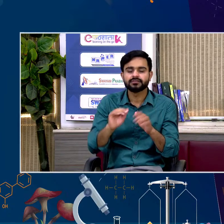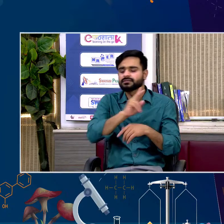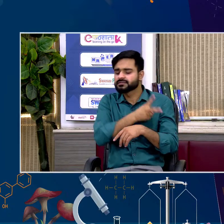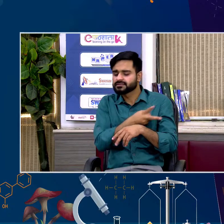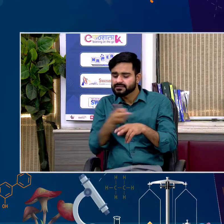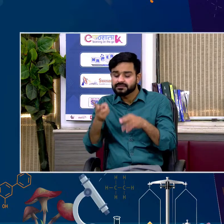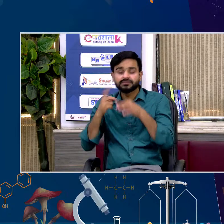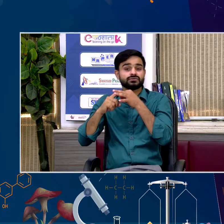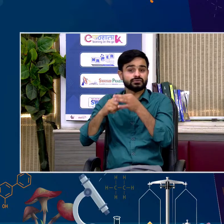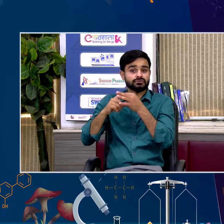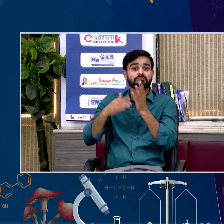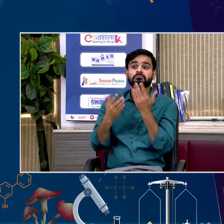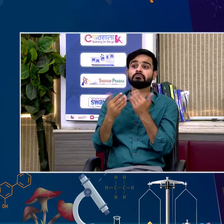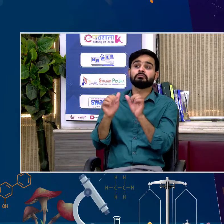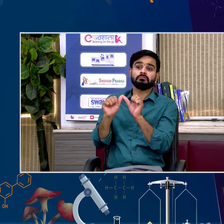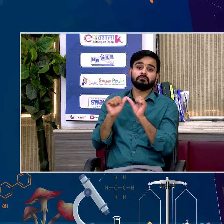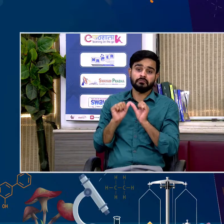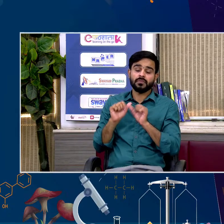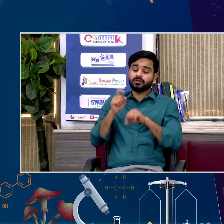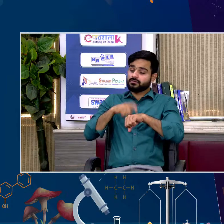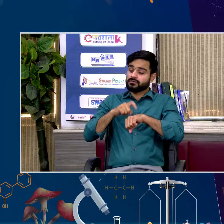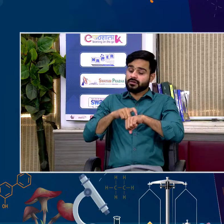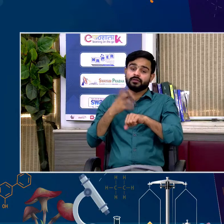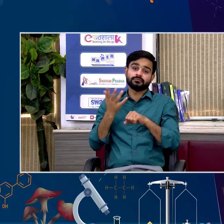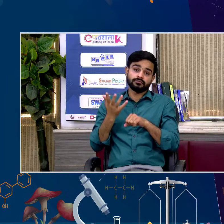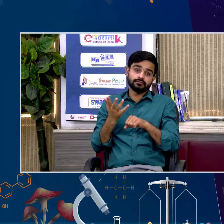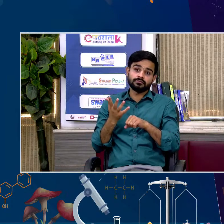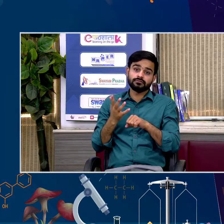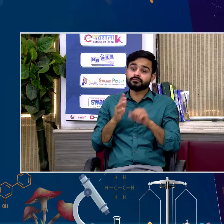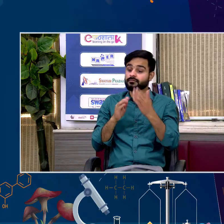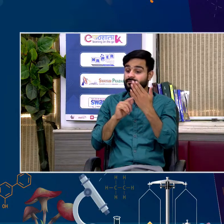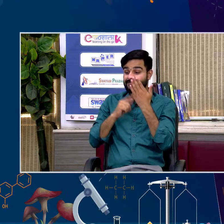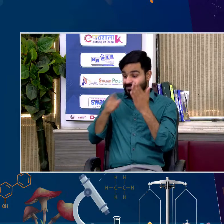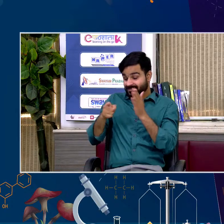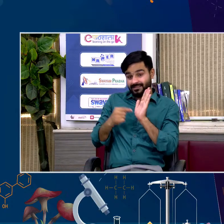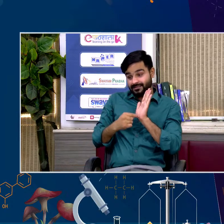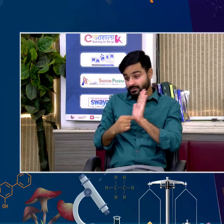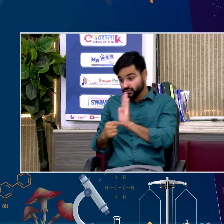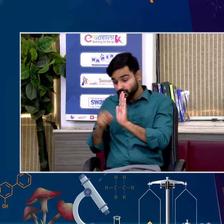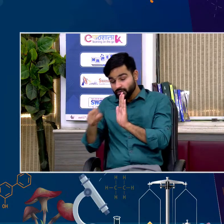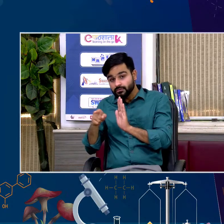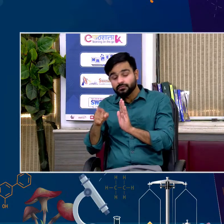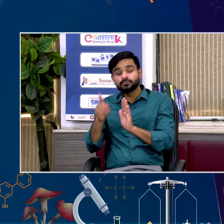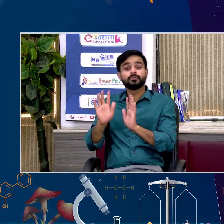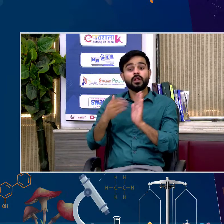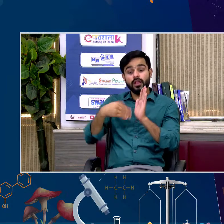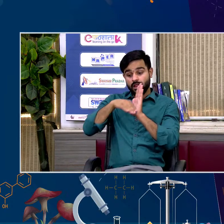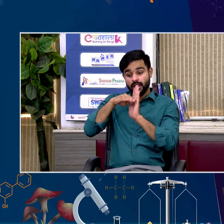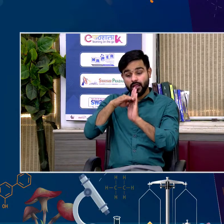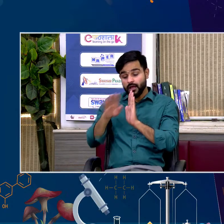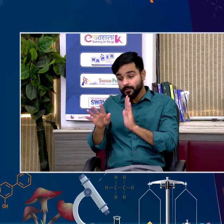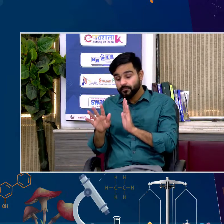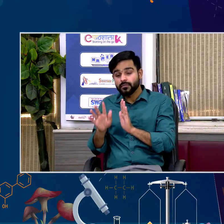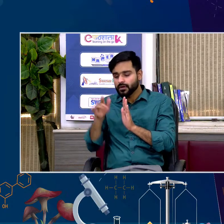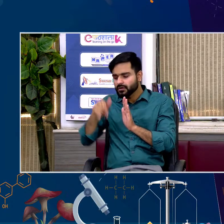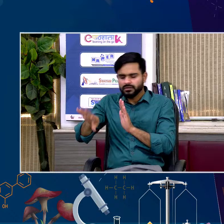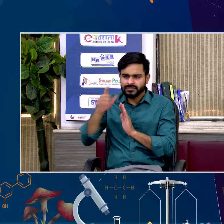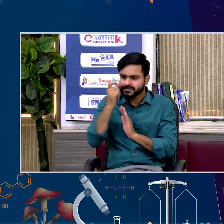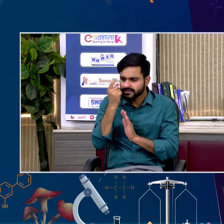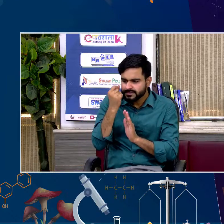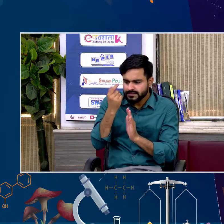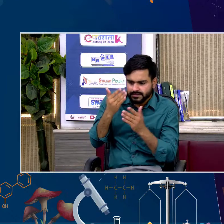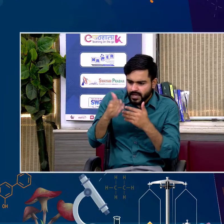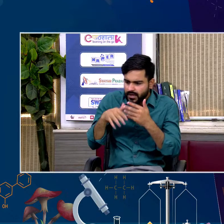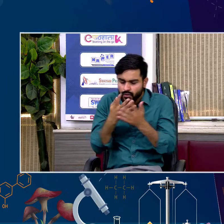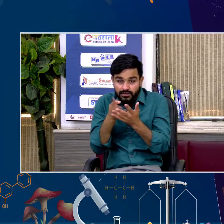questions will be answered if the timetable is in front of him and it is at the level at which his understanding